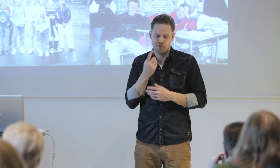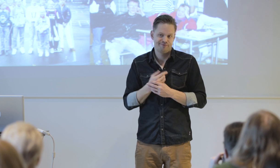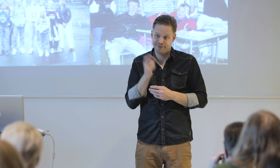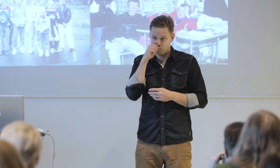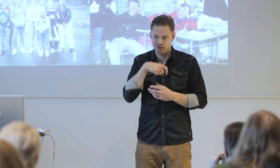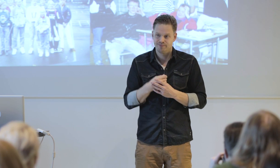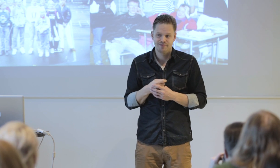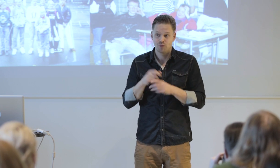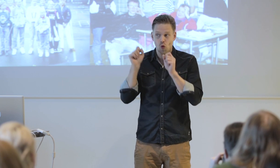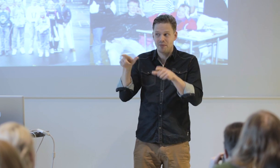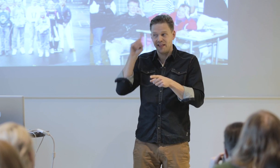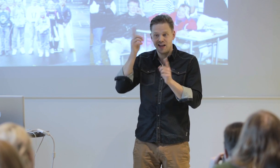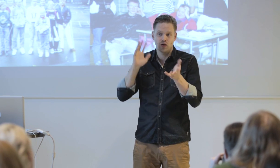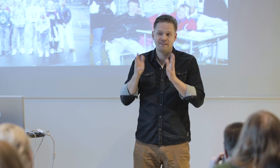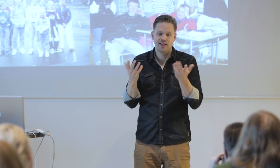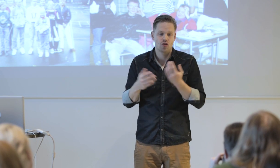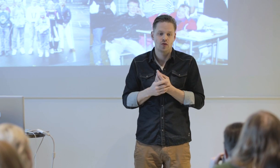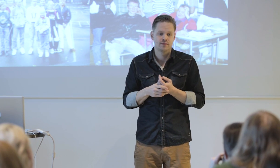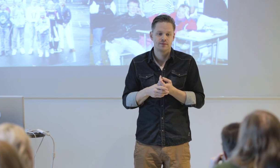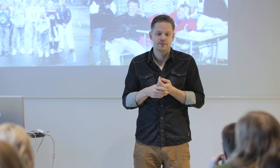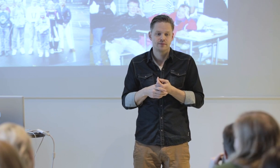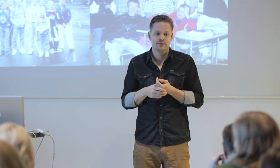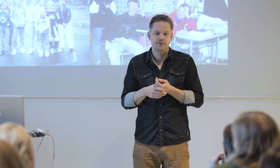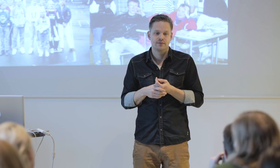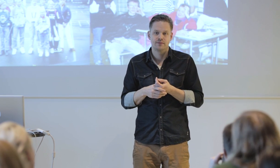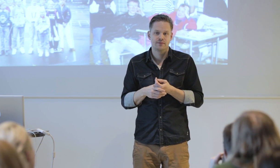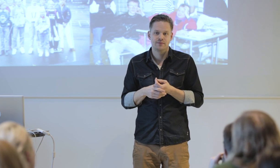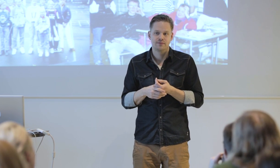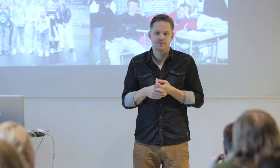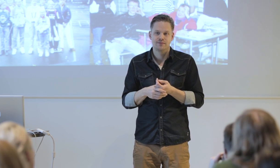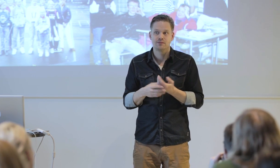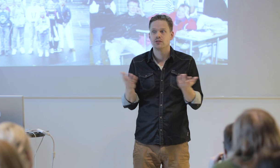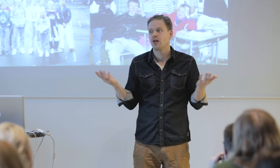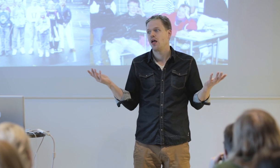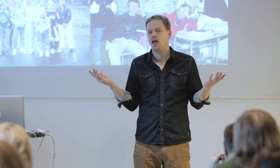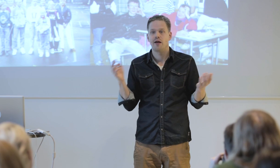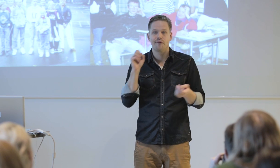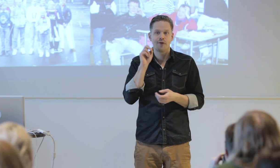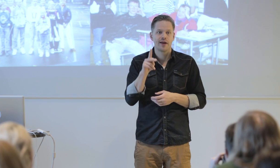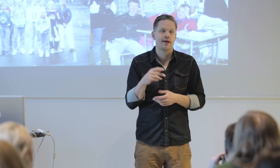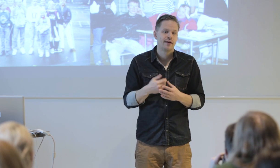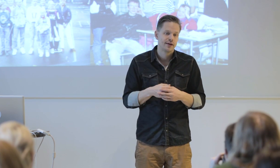music? And the teacher said, no, you can't. The teacher can't sign. You can't go there. And I was like, whoa, thank